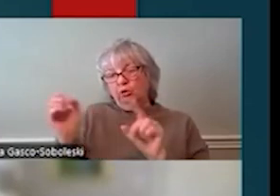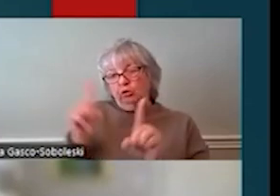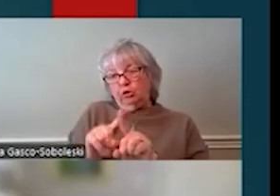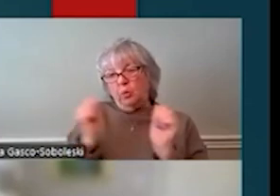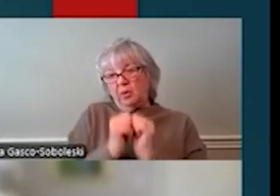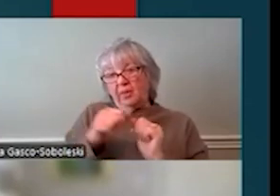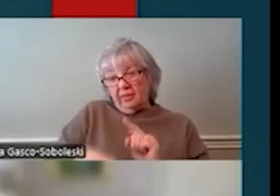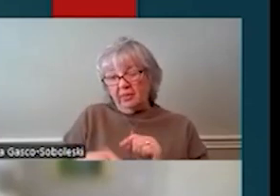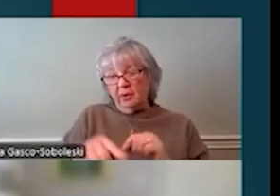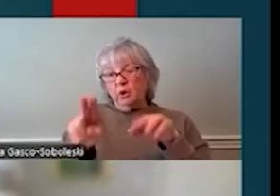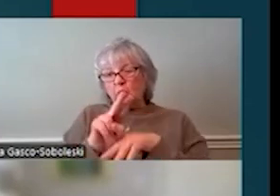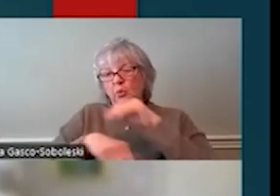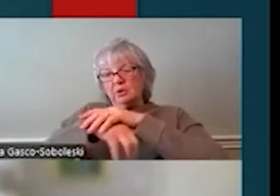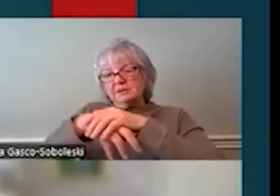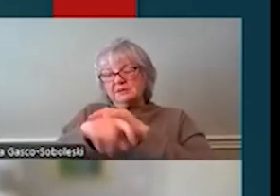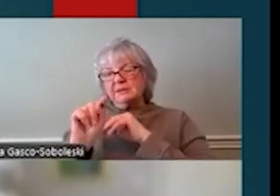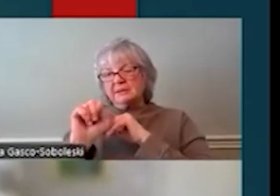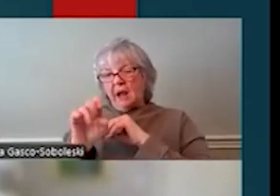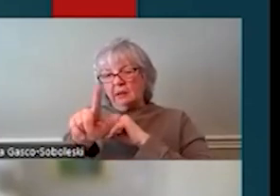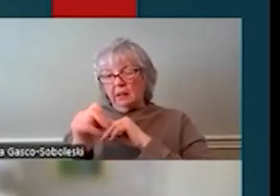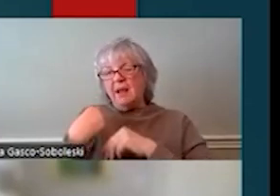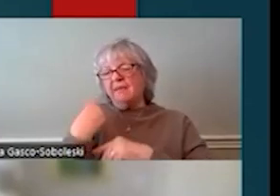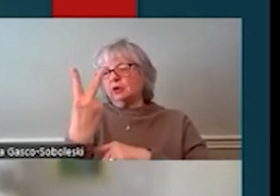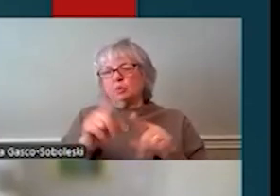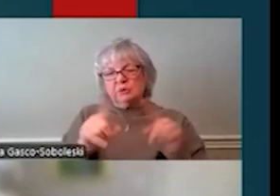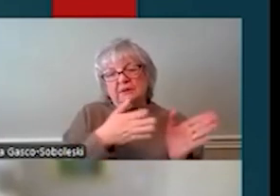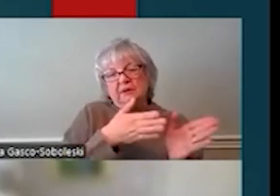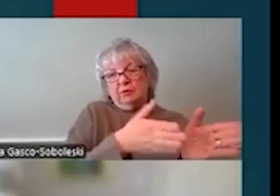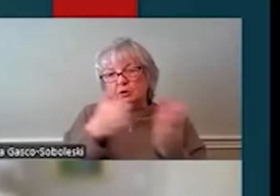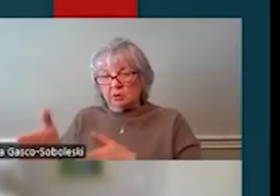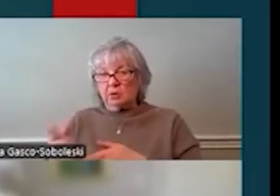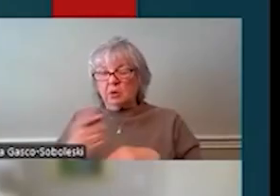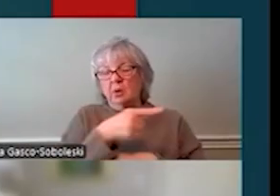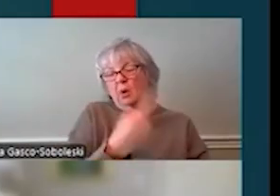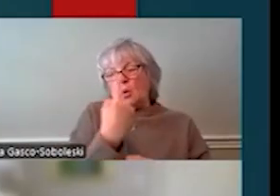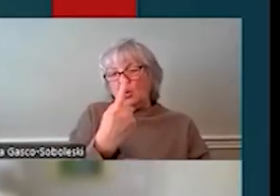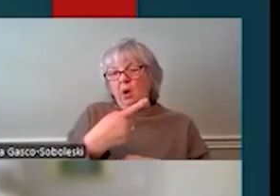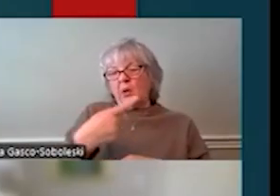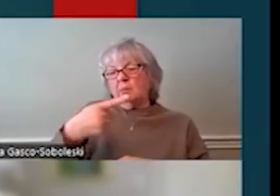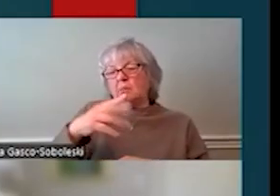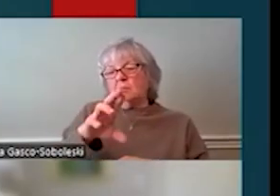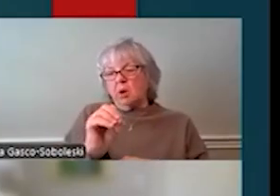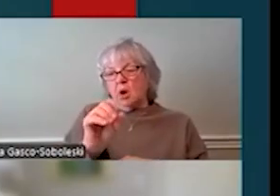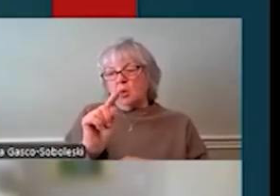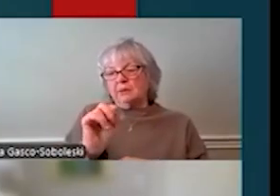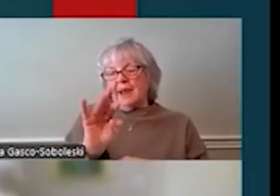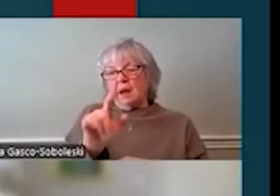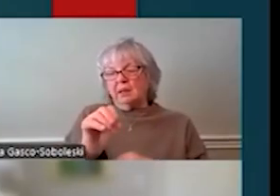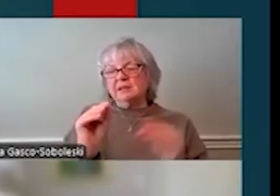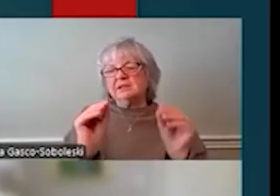relay interpreting is not accessible. They need to be able to have an in-person interpreter using tactile